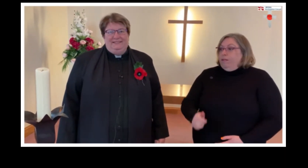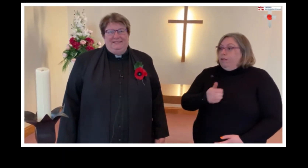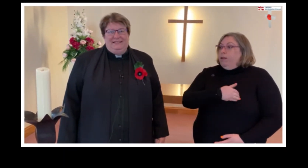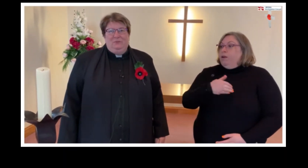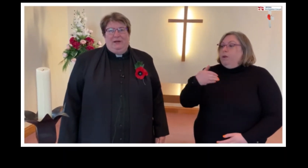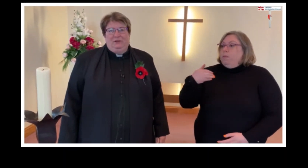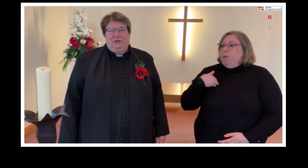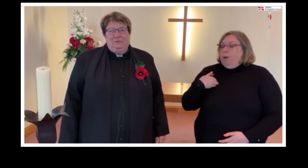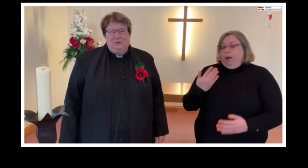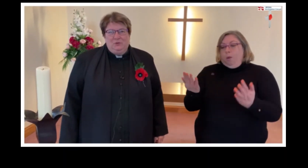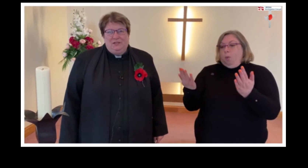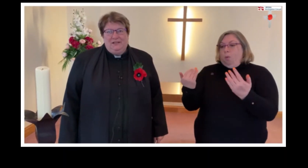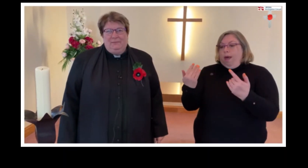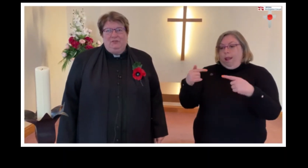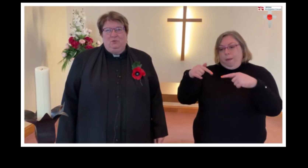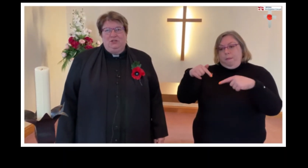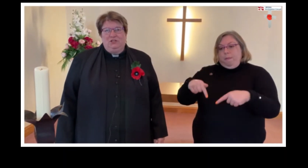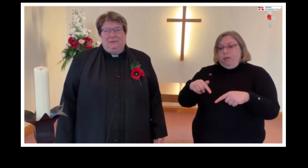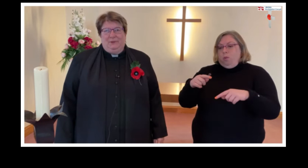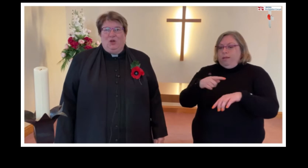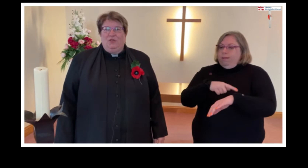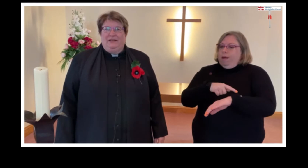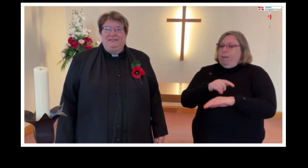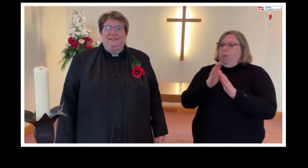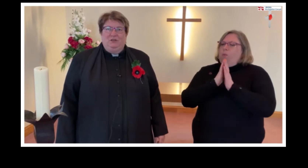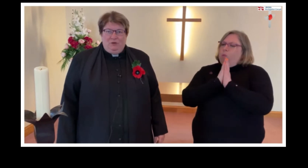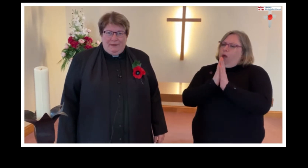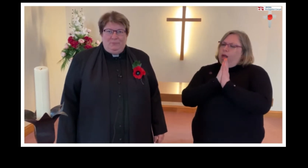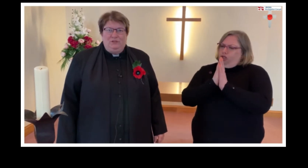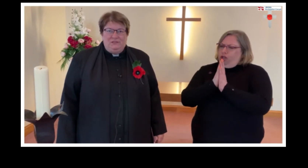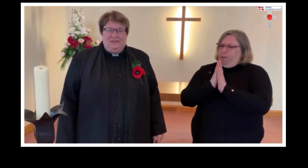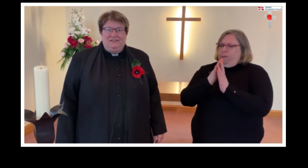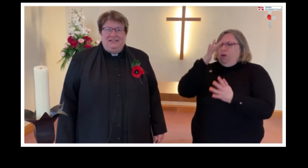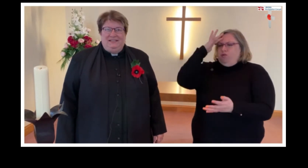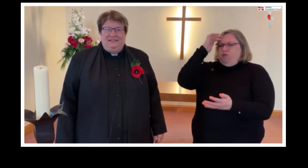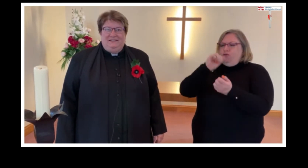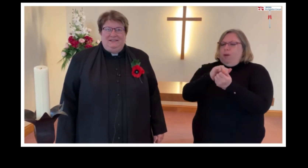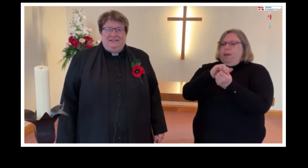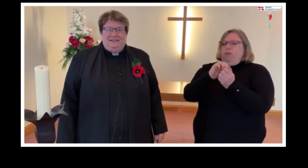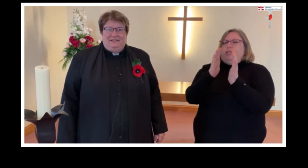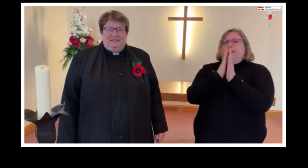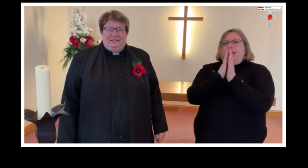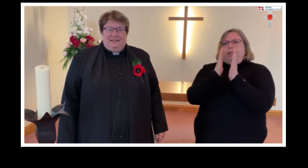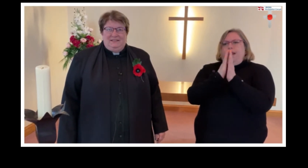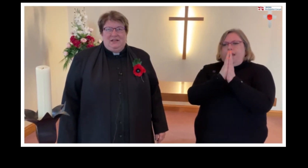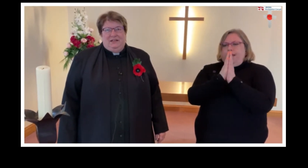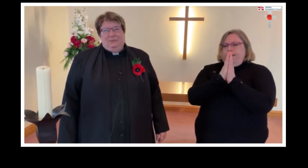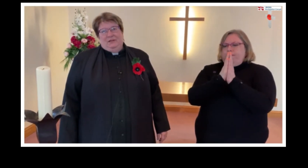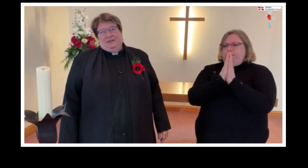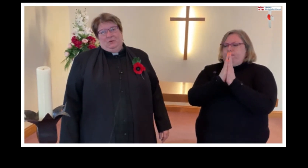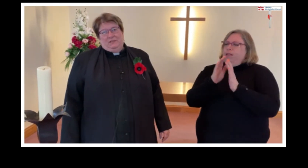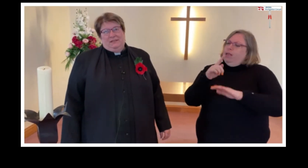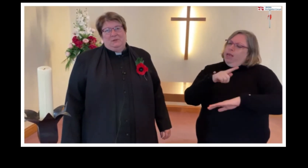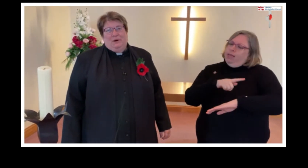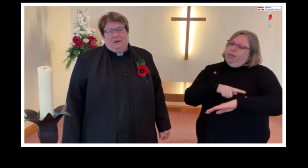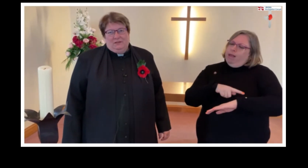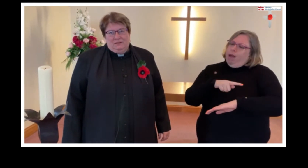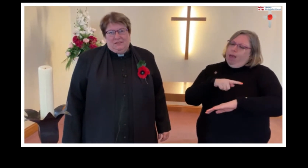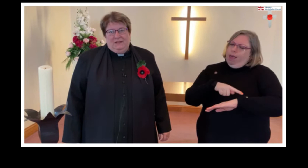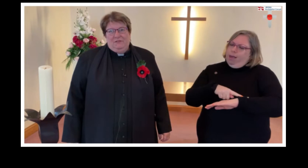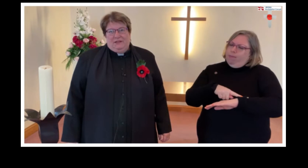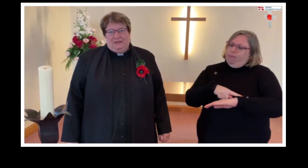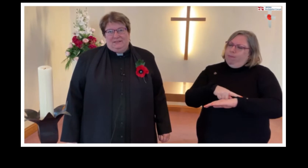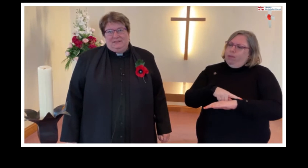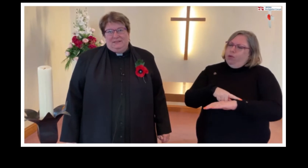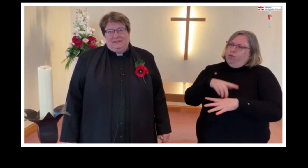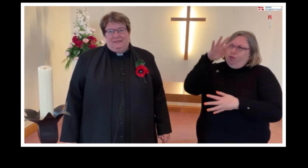Good morning and welcome to our time of worship on this Remembrance Sunday, a time that we set apart